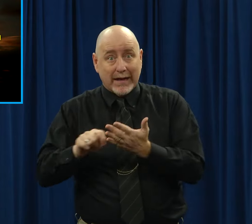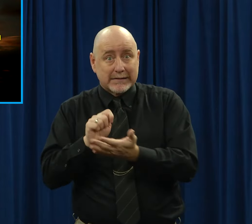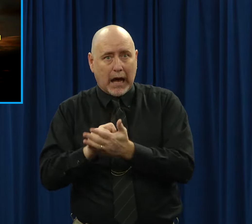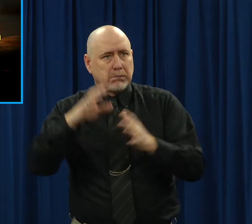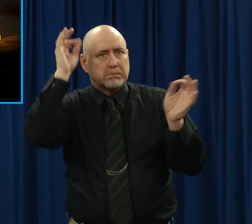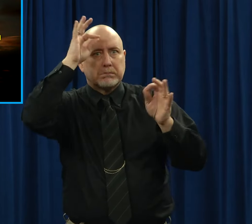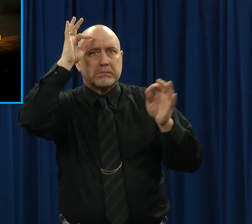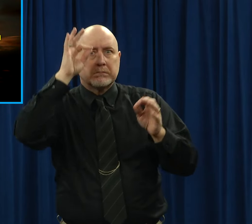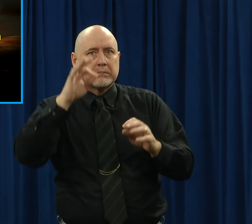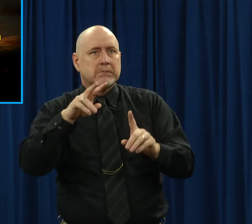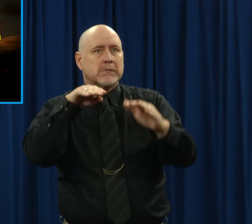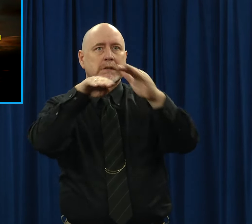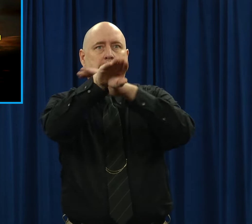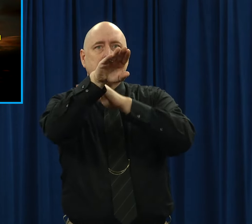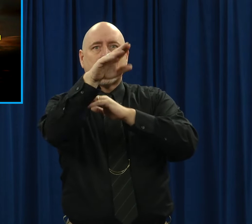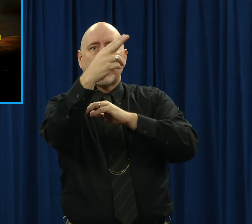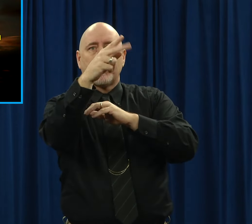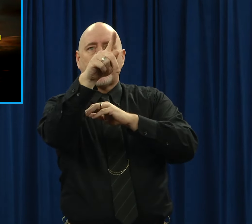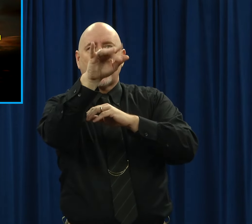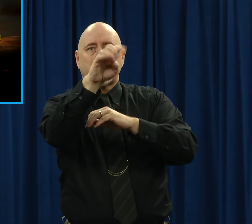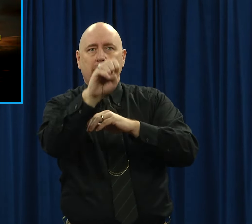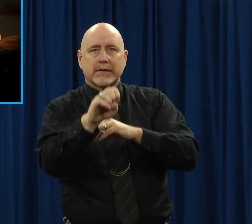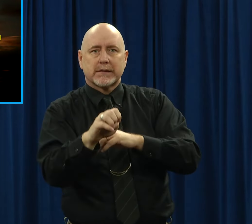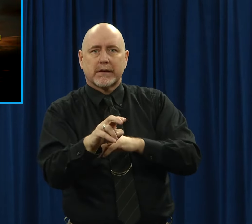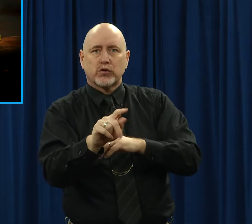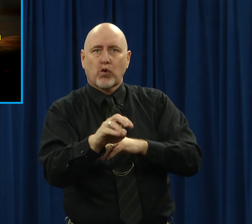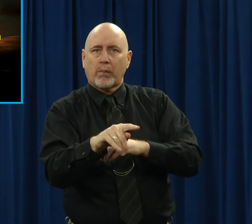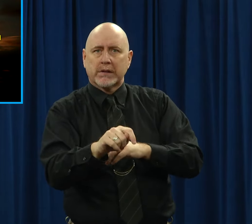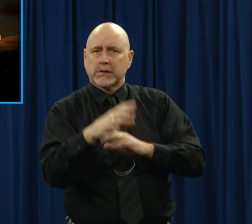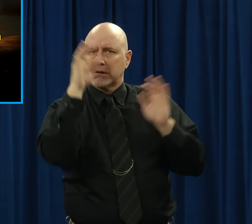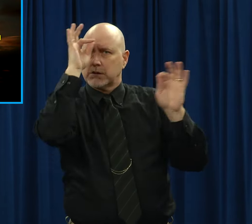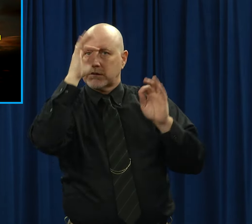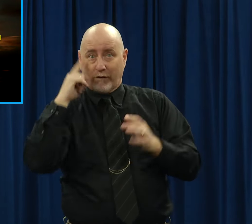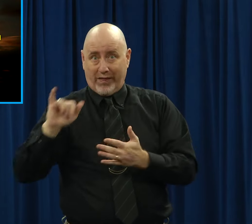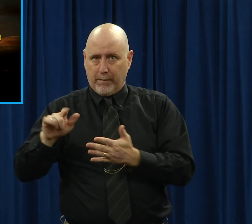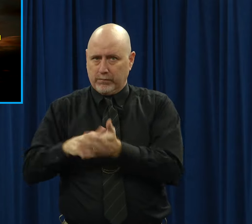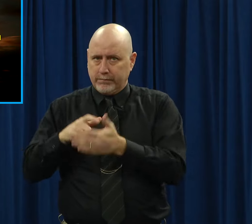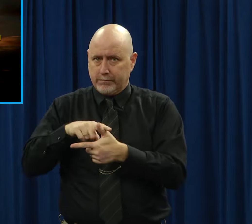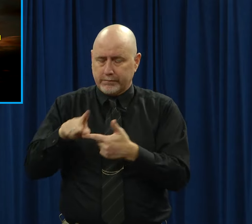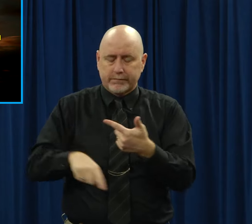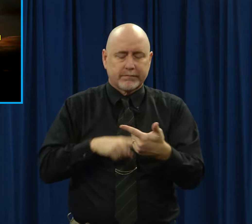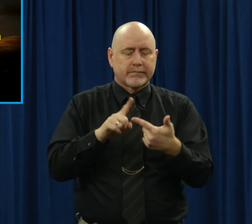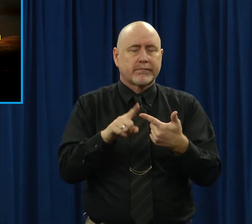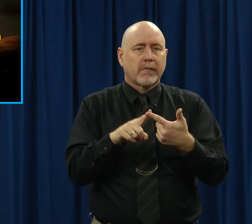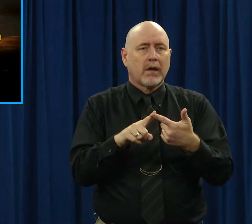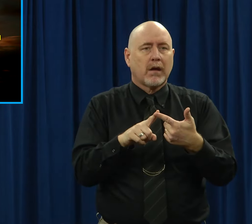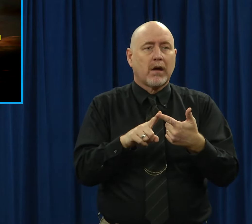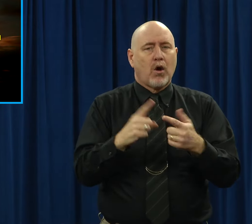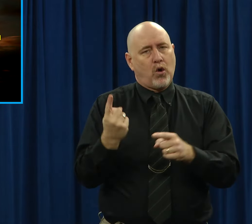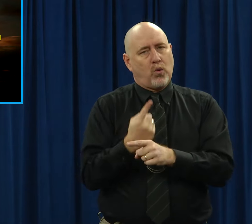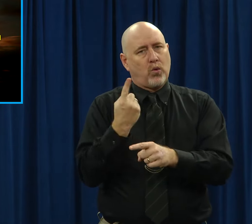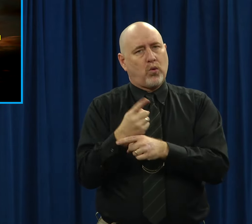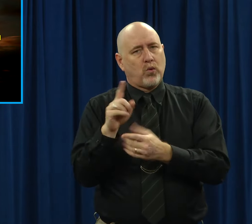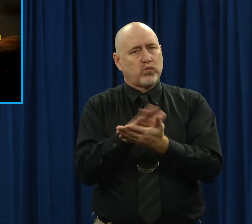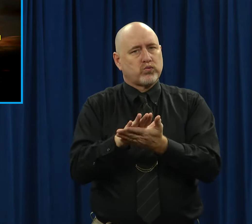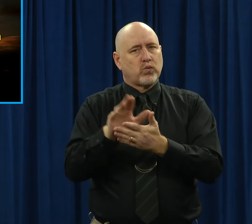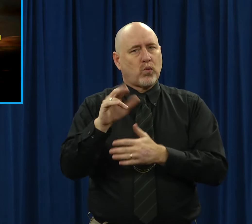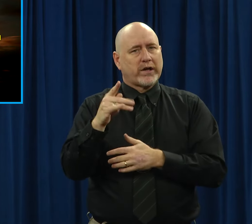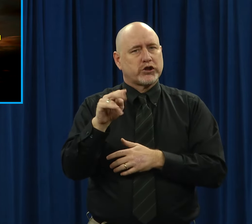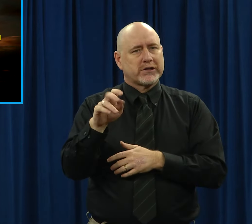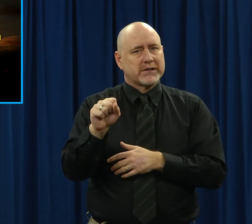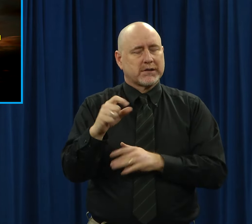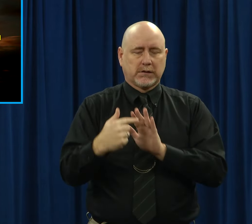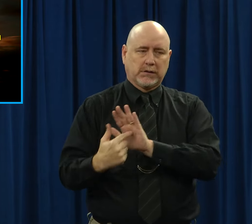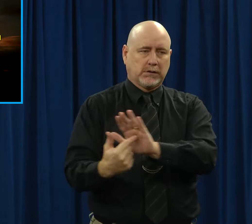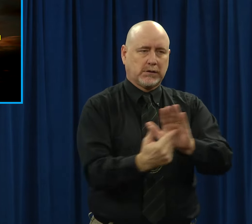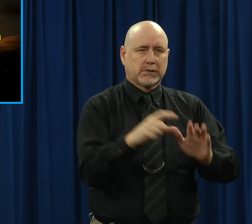who are still living, they haven't been assigned punishment or bliss, and so it's necessary for them. Number two,